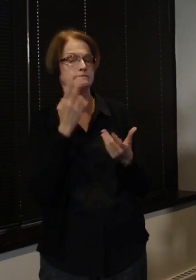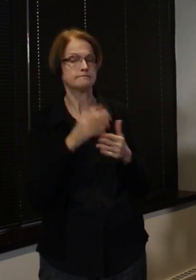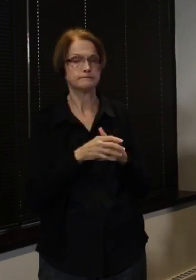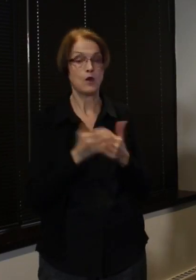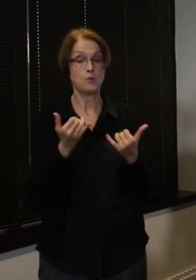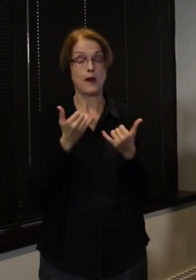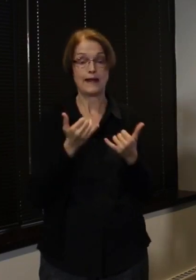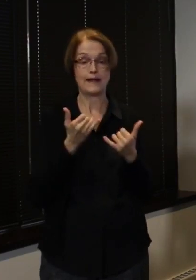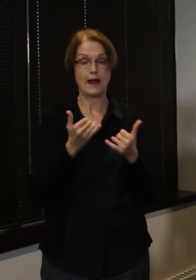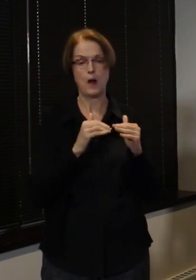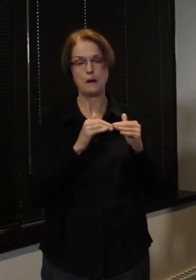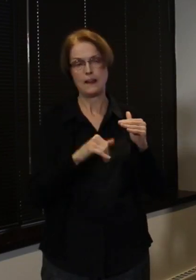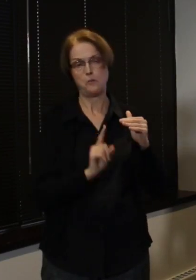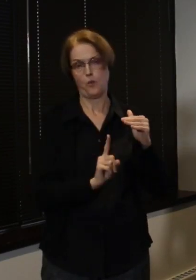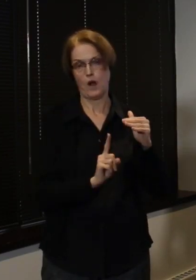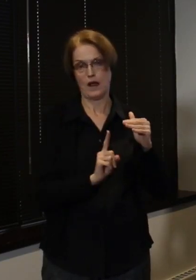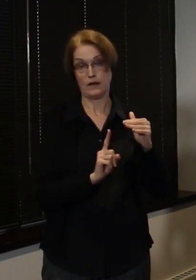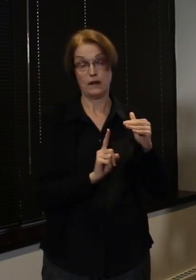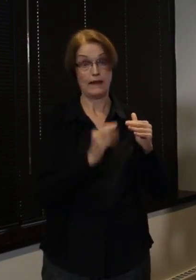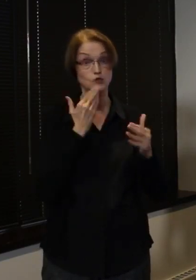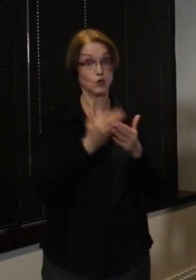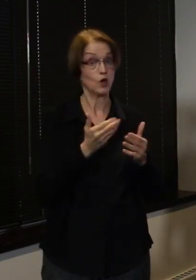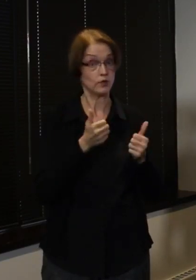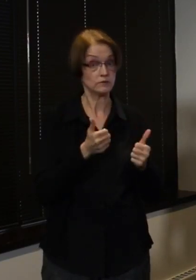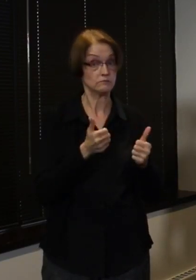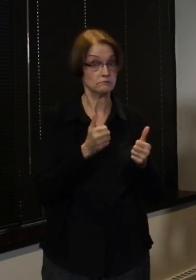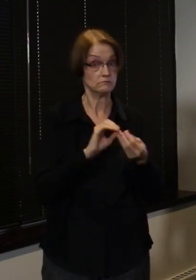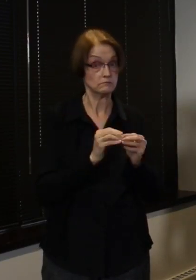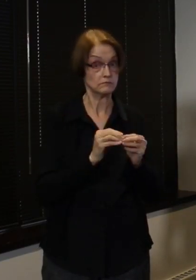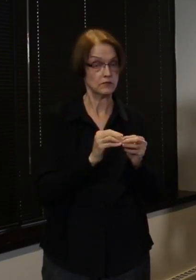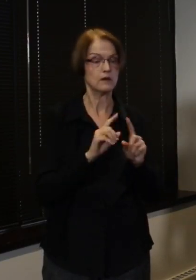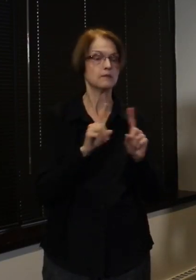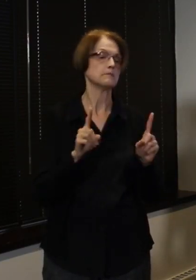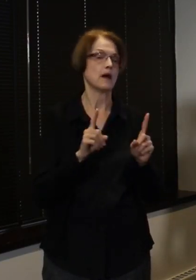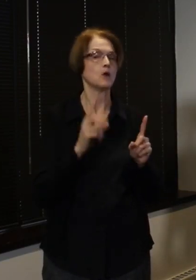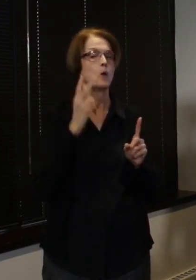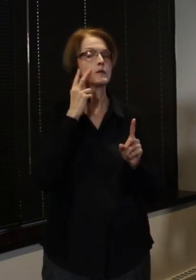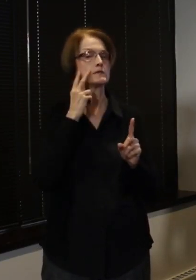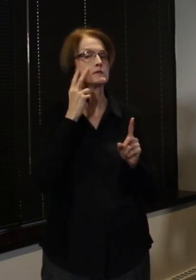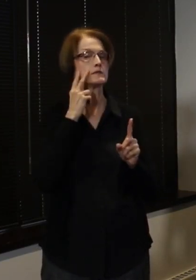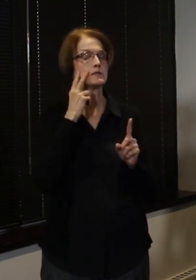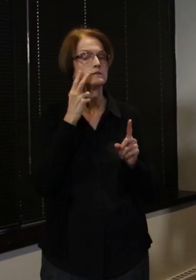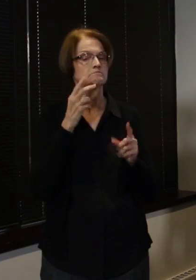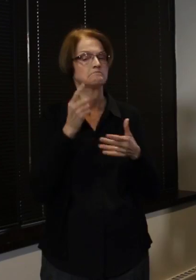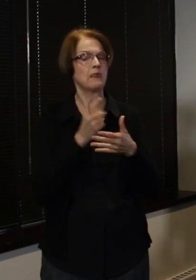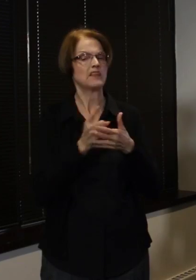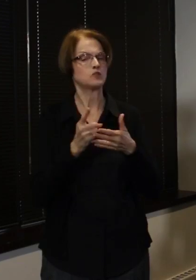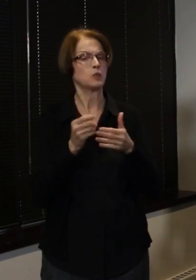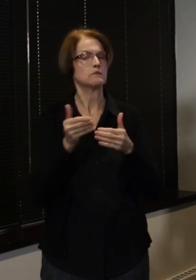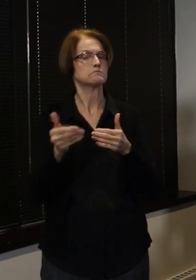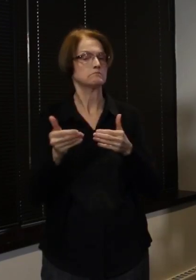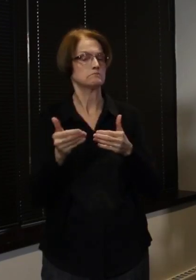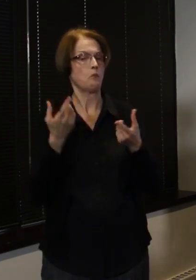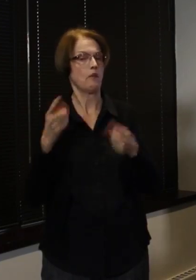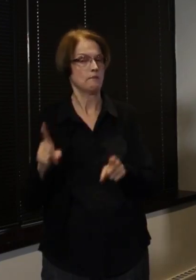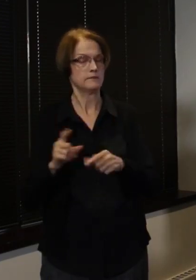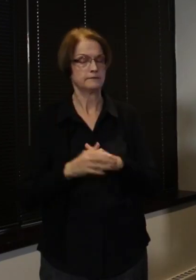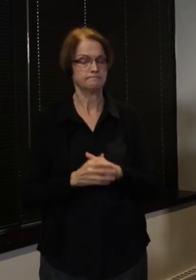sitting a tad bit below 1, which is good, but we'll see what the rest of this week is going to bring to us.